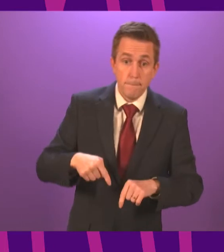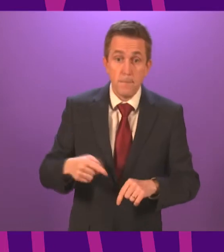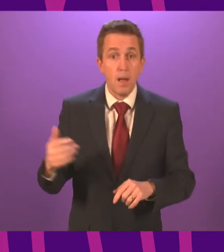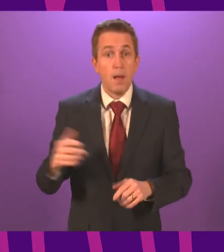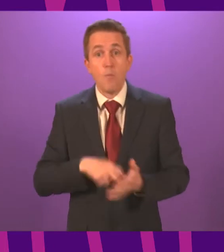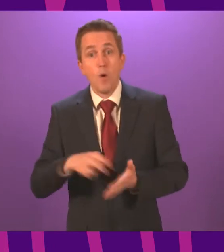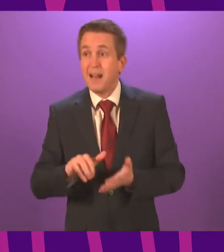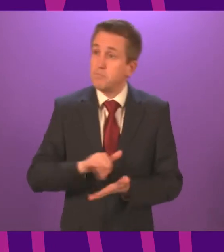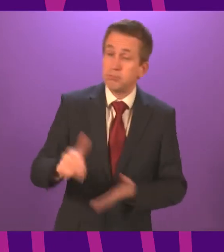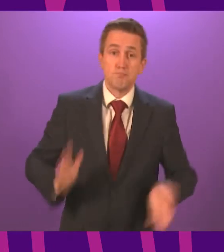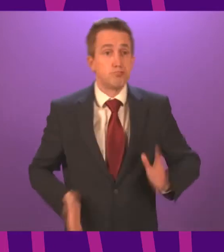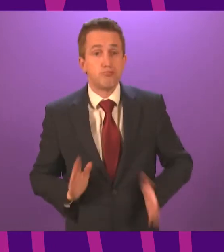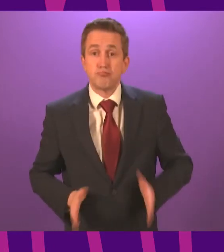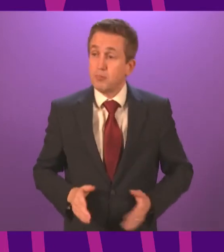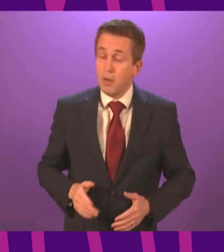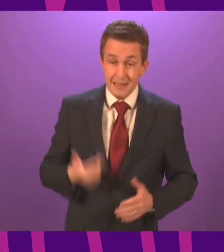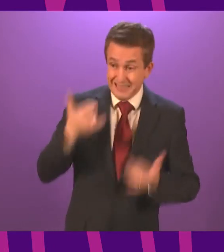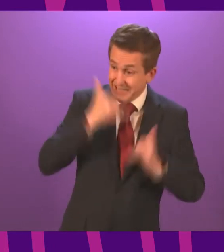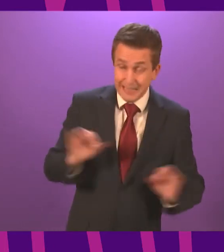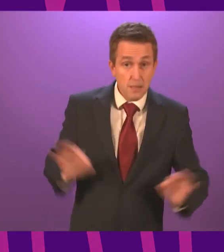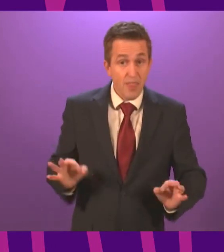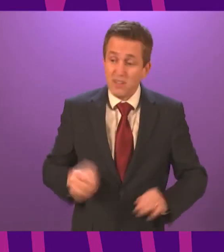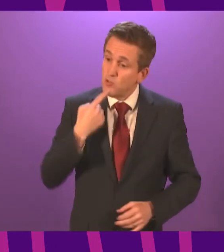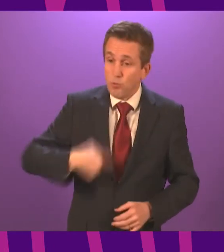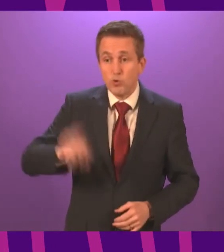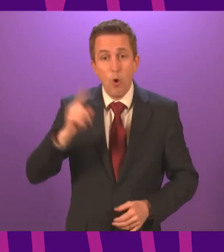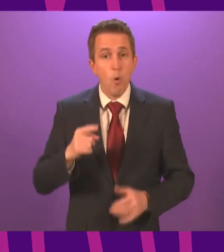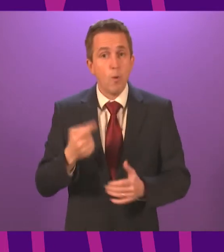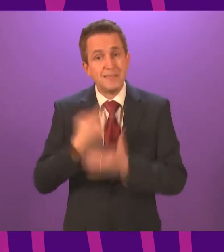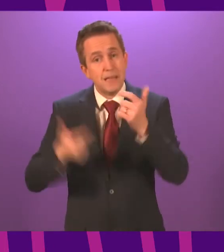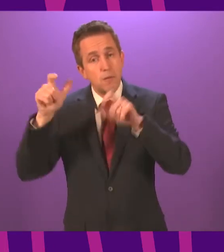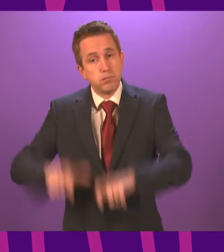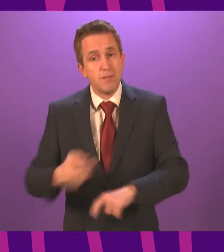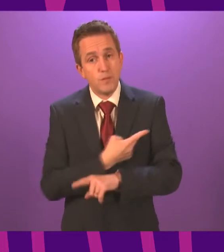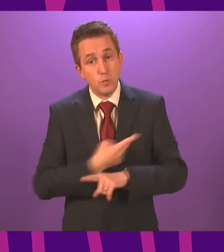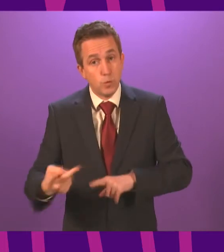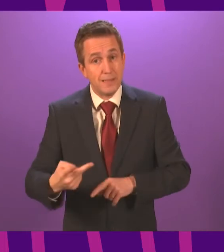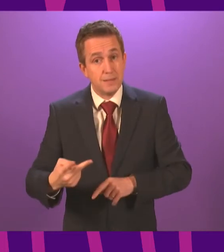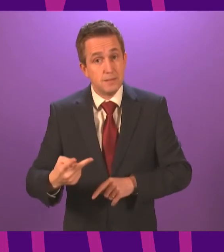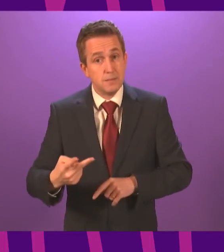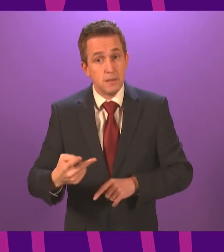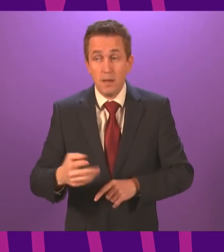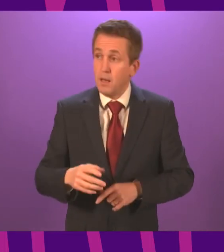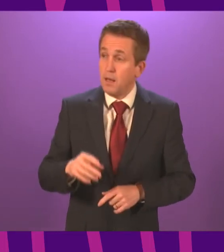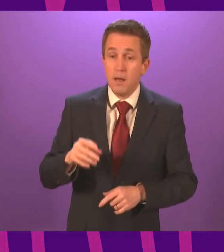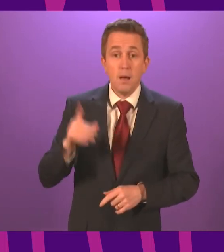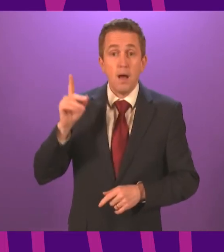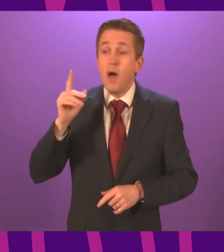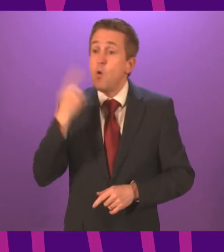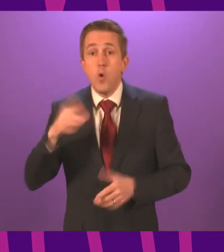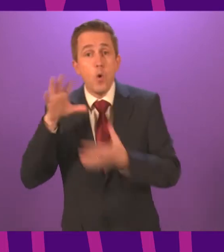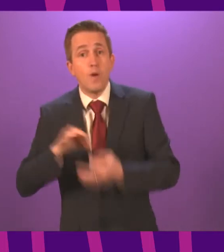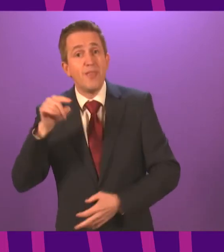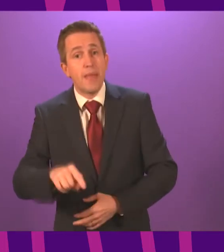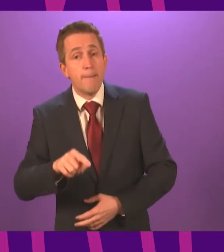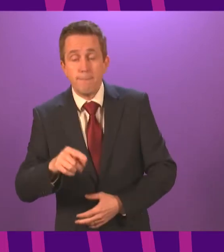airports, but told to quarantine for 2 weeks. Now, the First Minister says these people are contacted by Test and Protect, but I know from